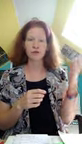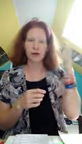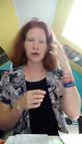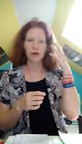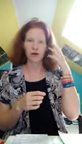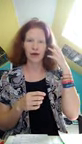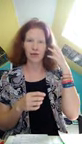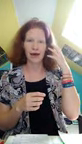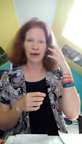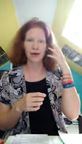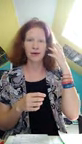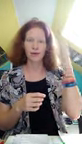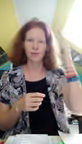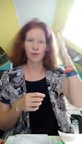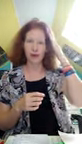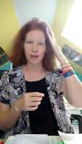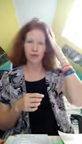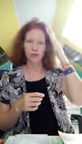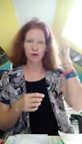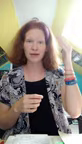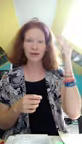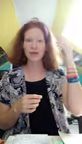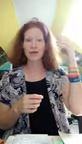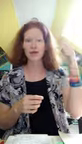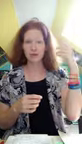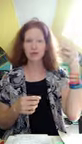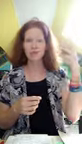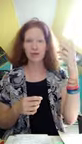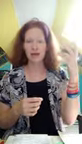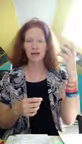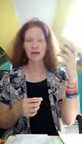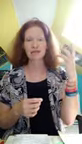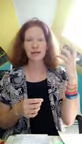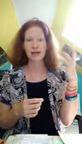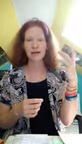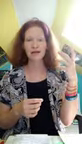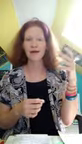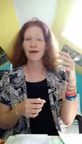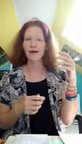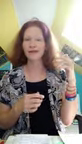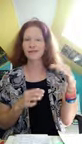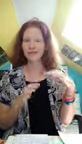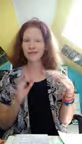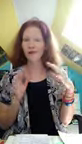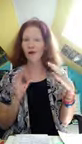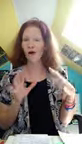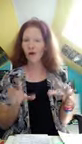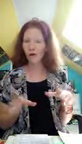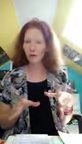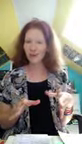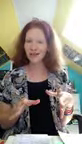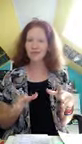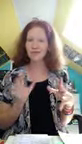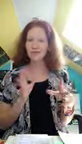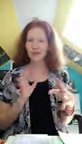be heard okay, but when I actually process it, which makes me understand it, it doesn't always work